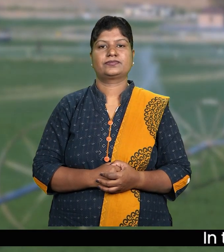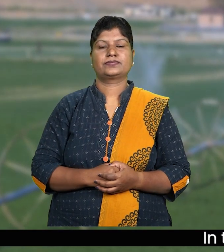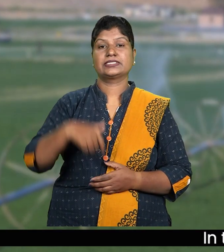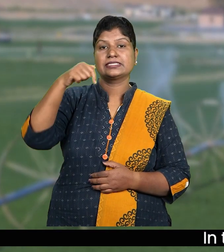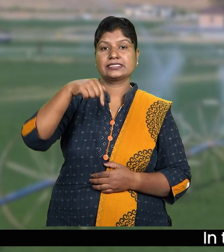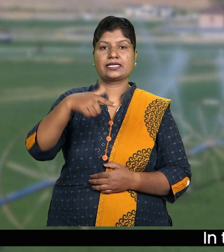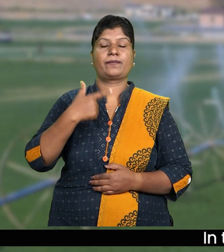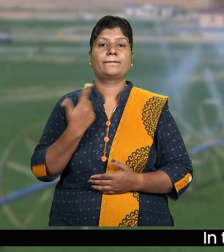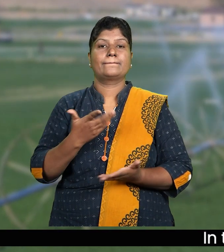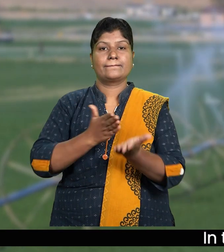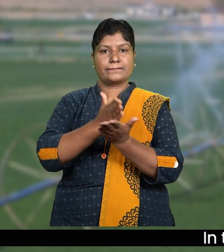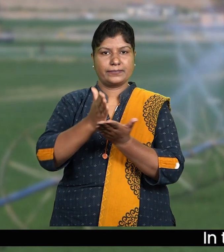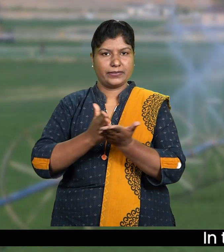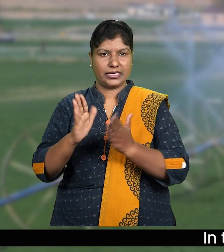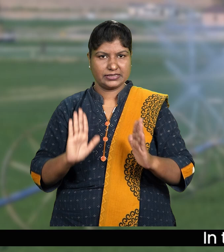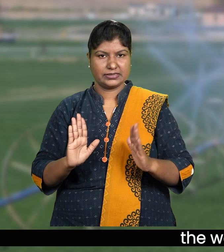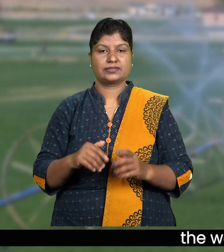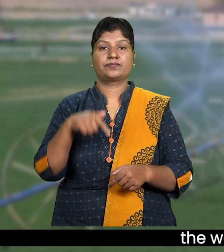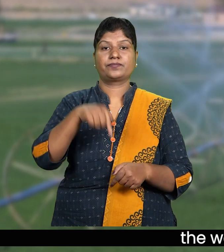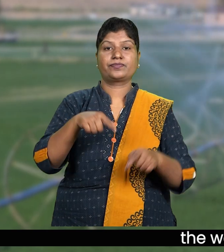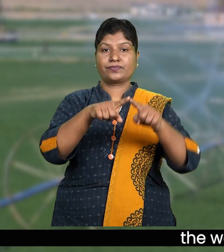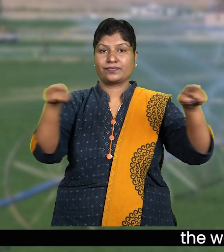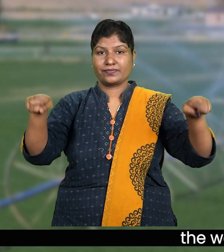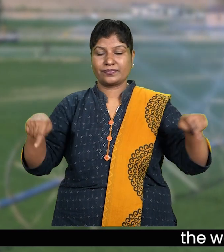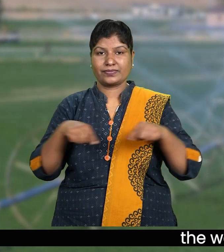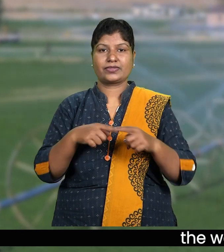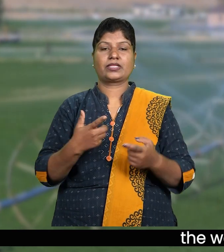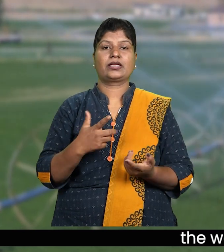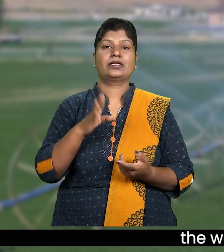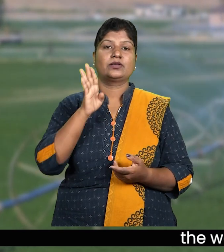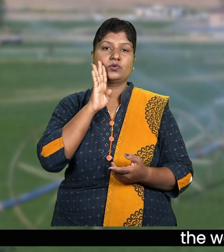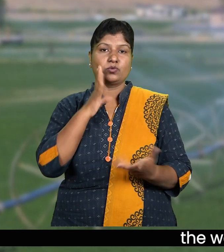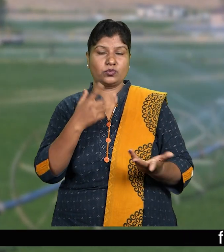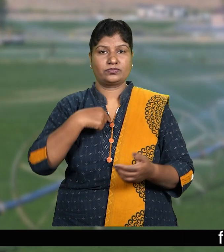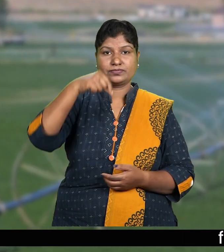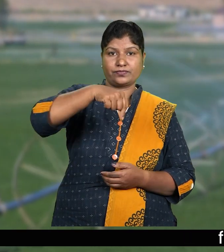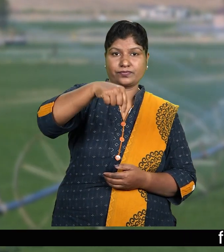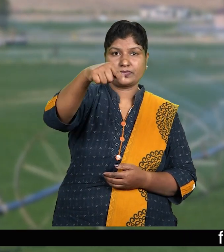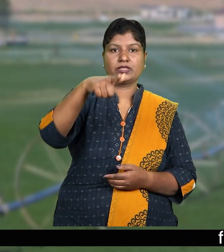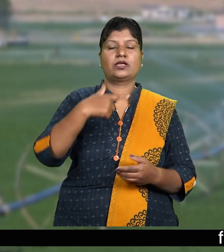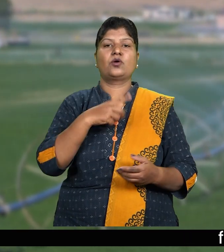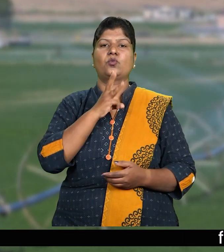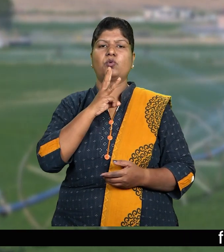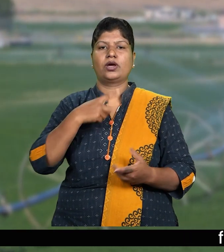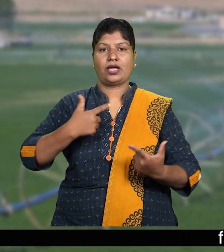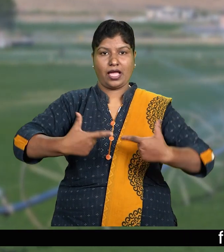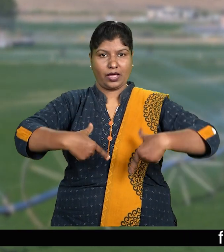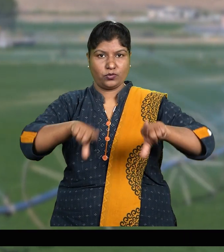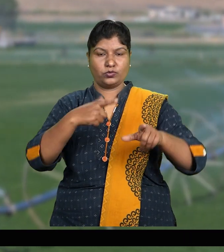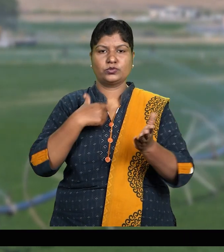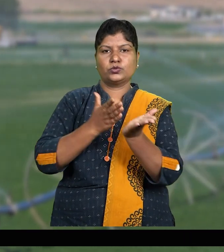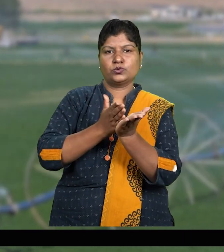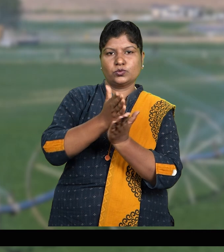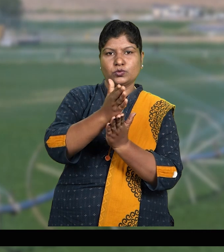In this method of irrigation, the water is allowed to enter the field through channels